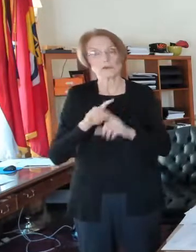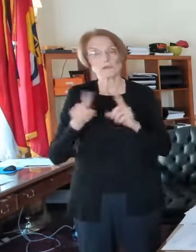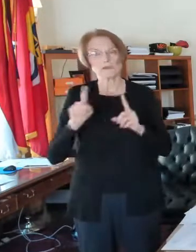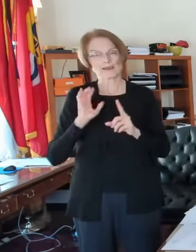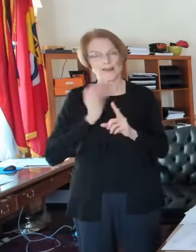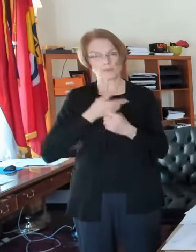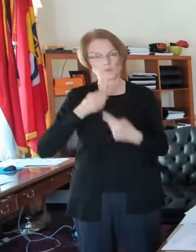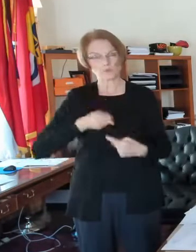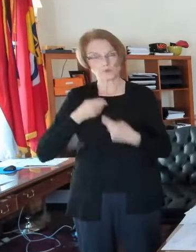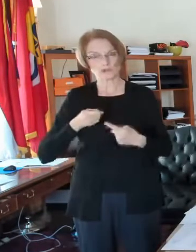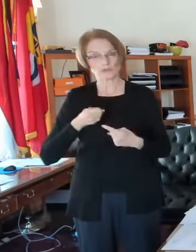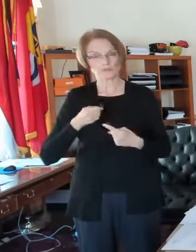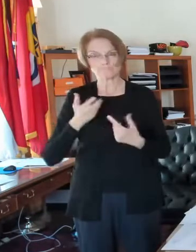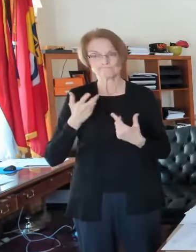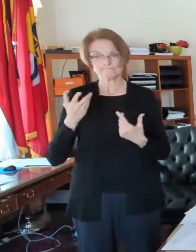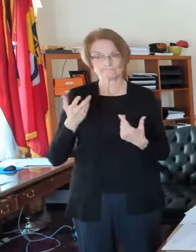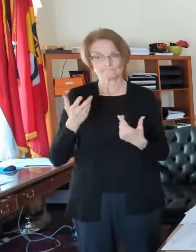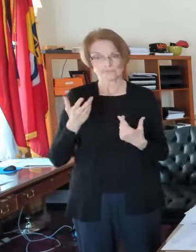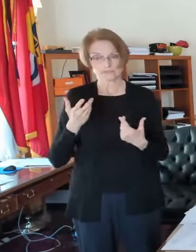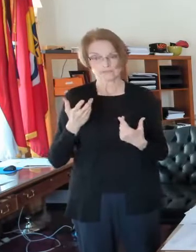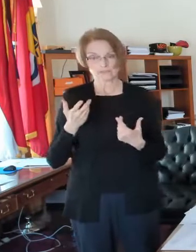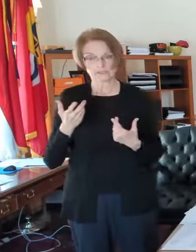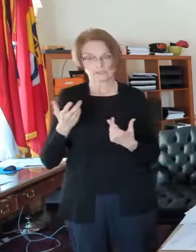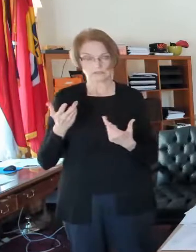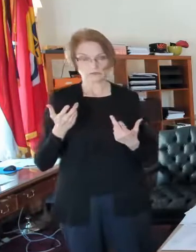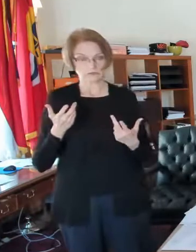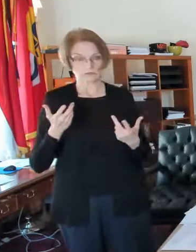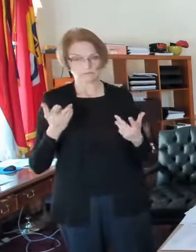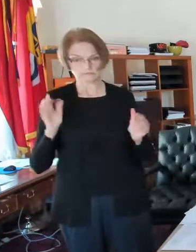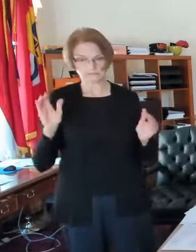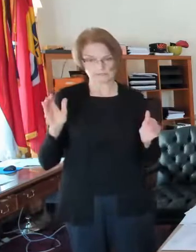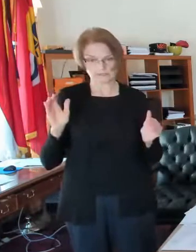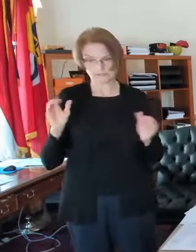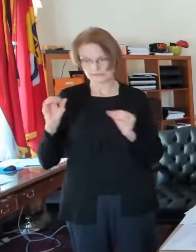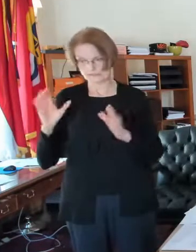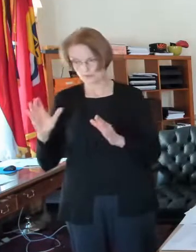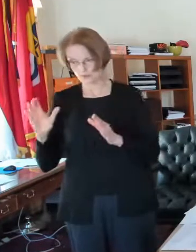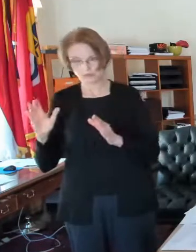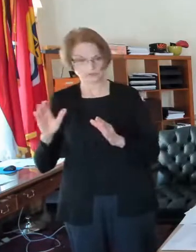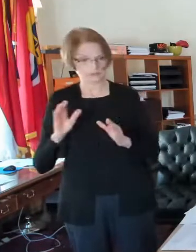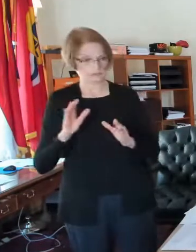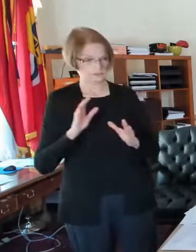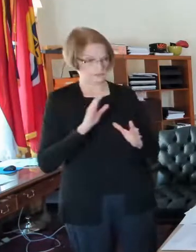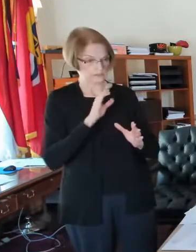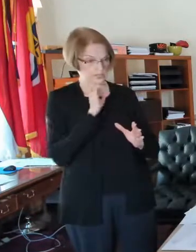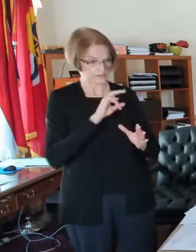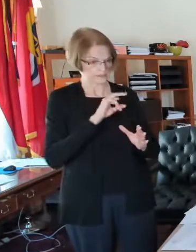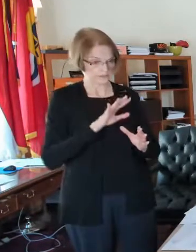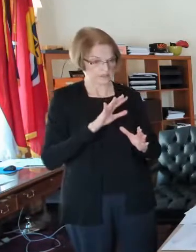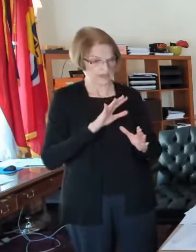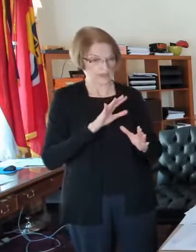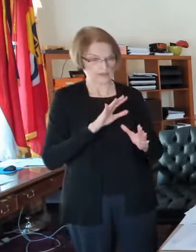is, should a teacher get the vaccination instead of a 75-year-old with,